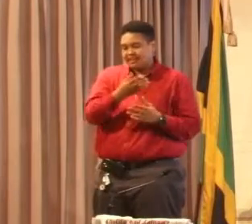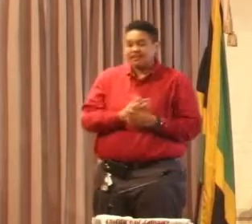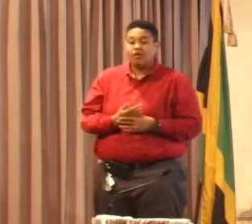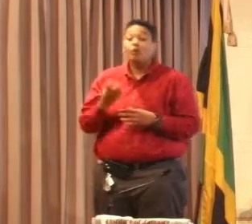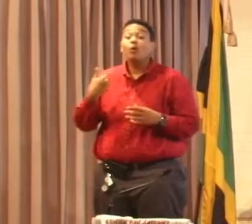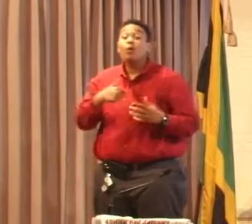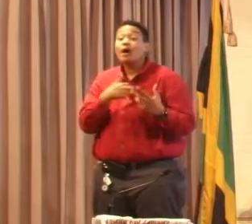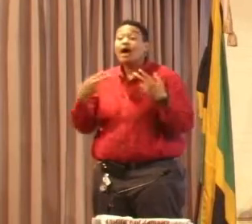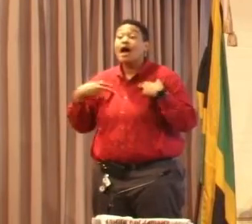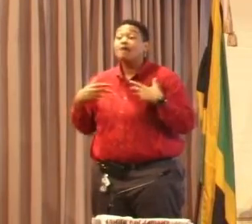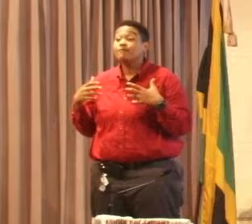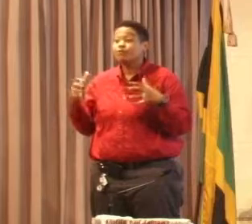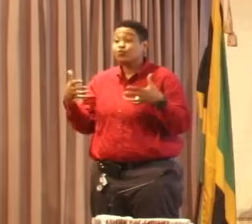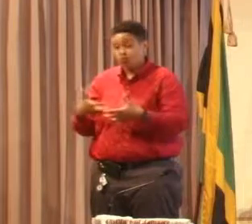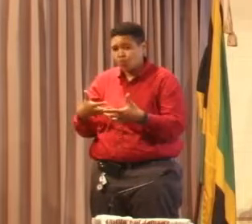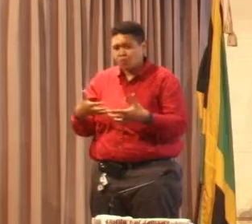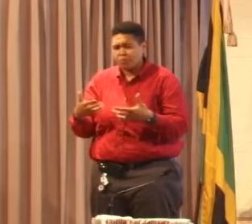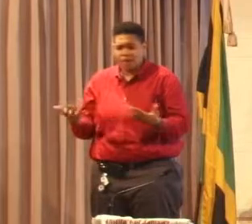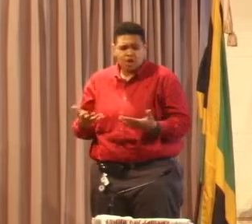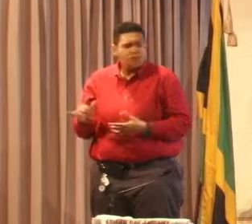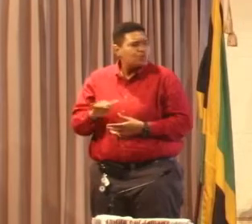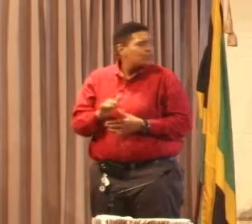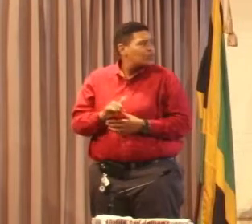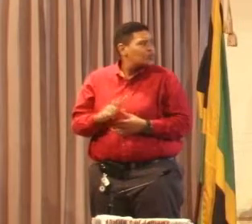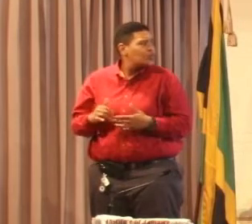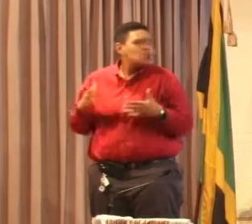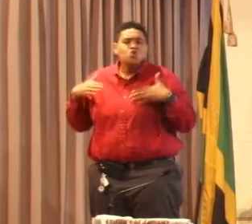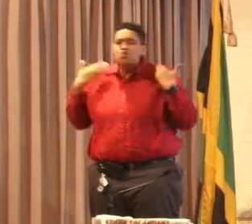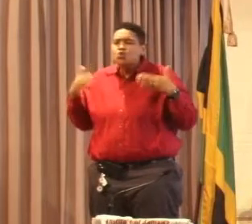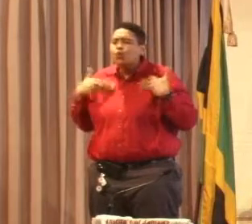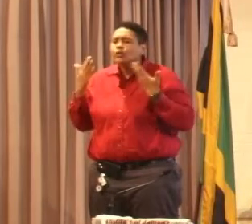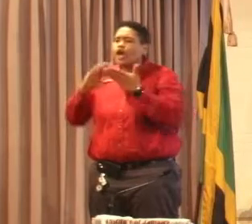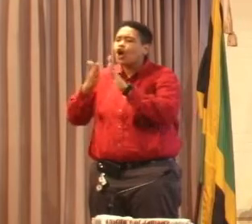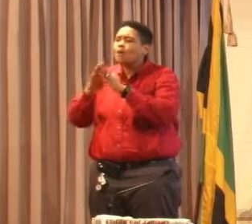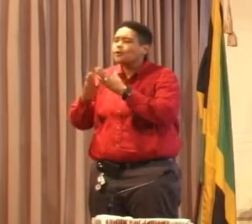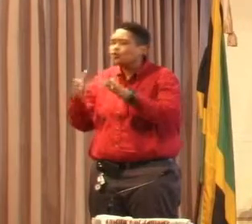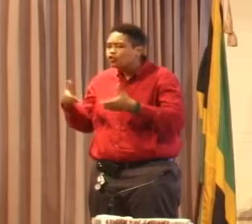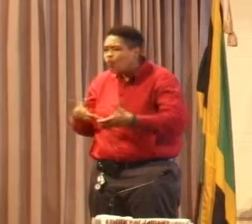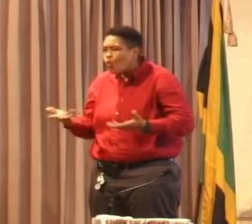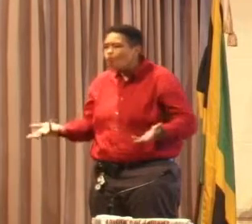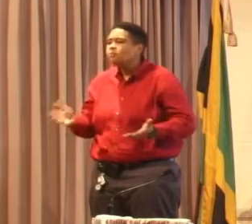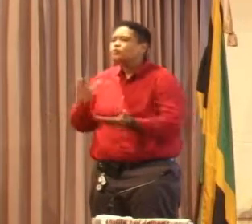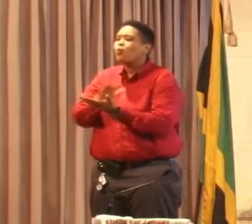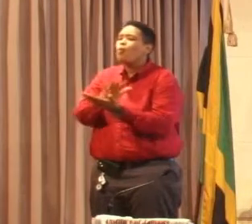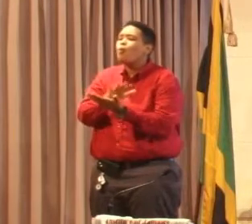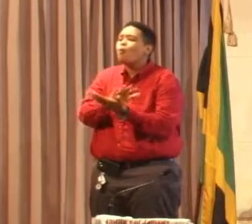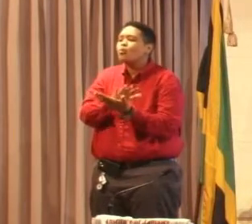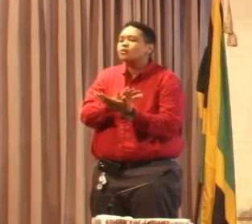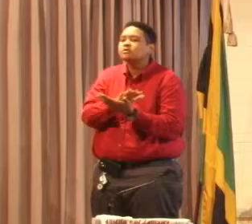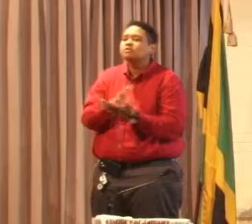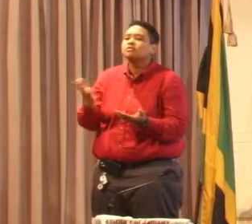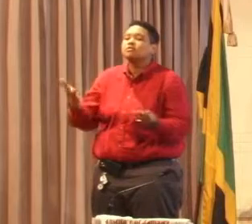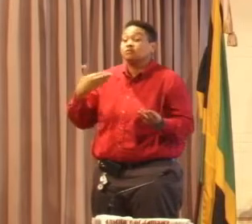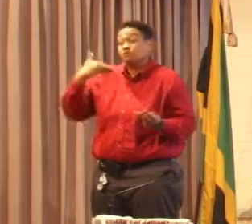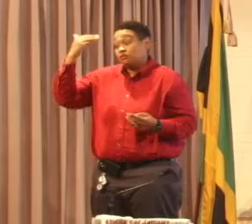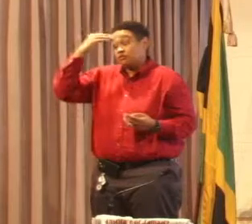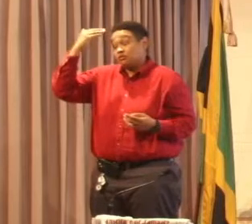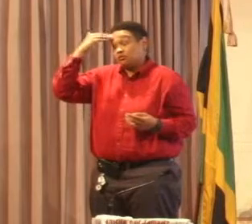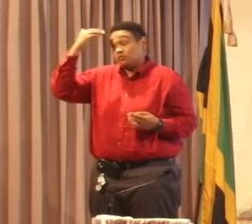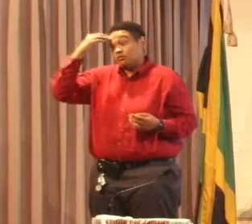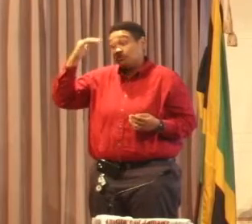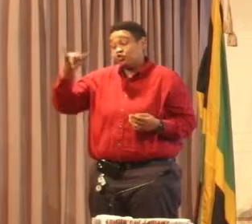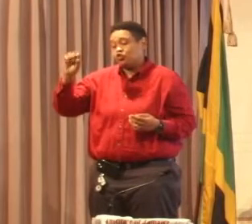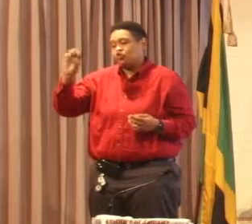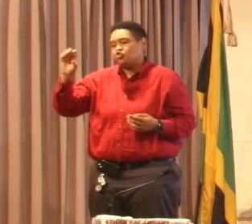We have other groups with us, youth and community groups, schools. I know that